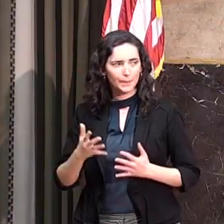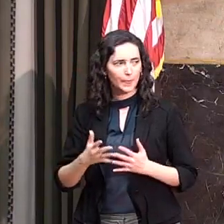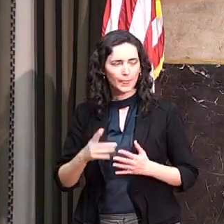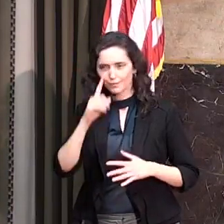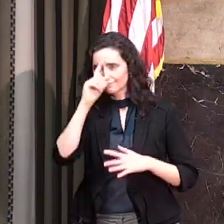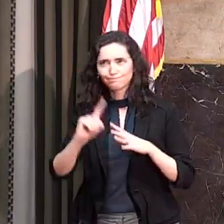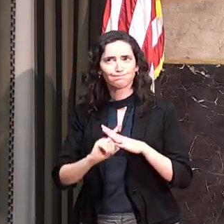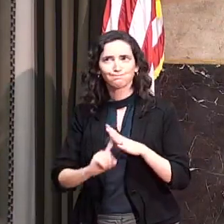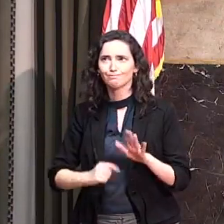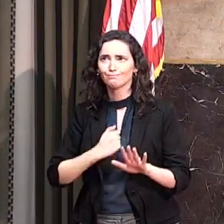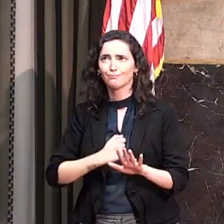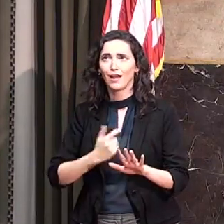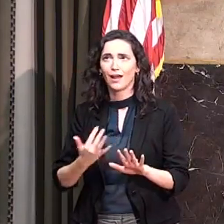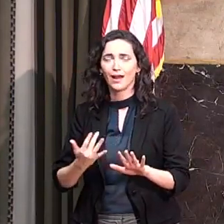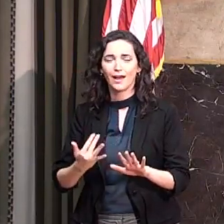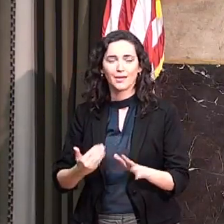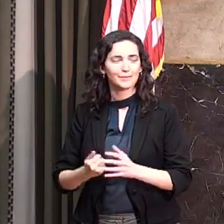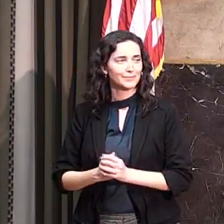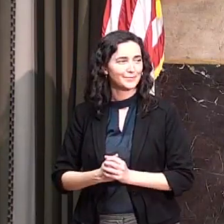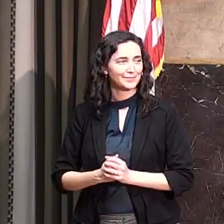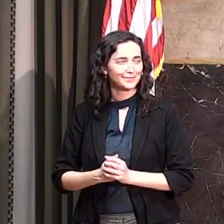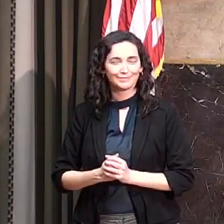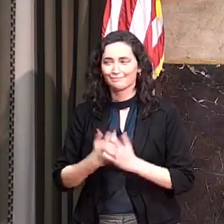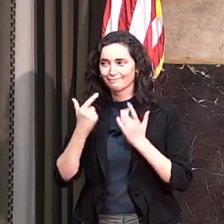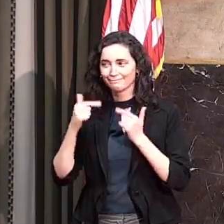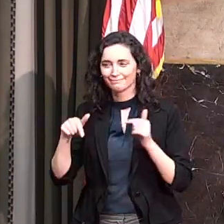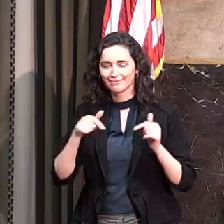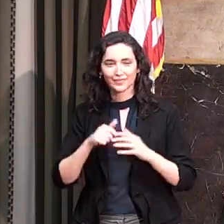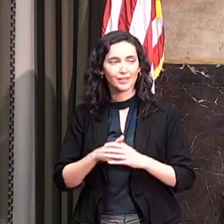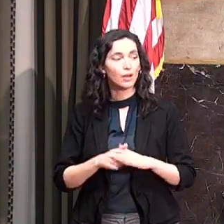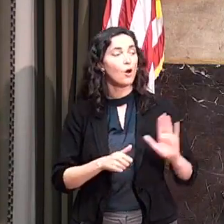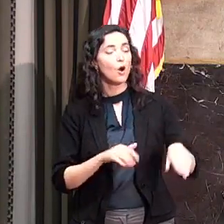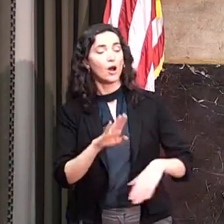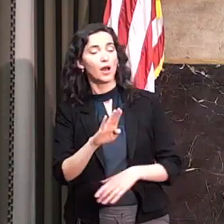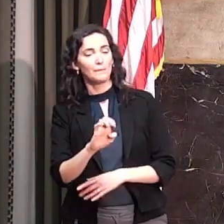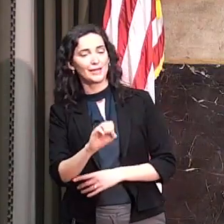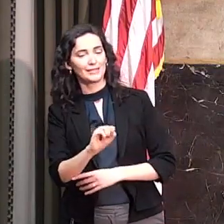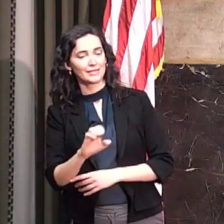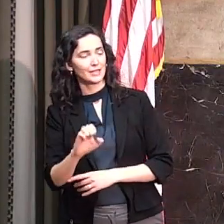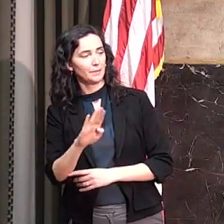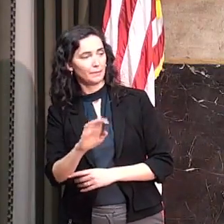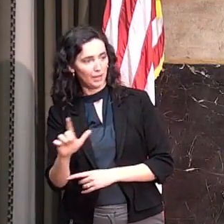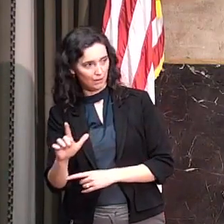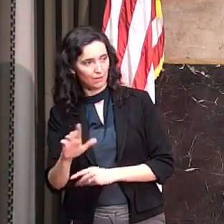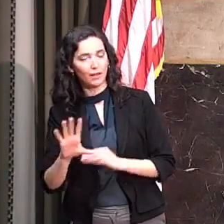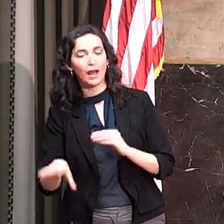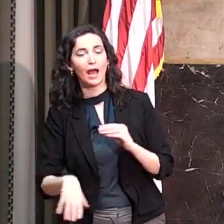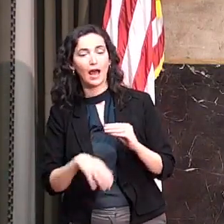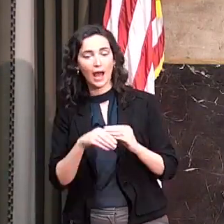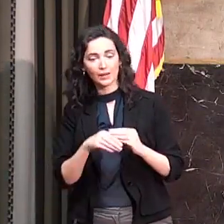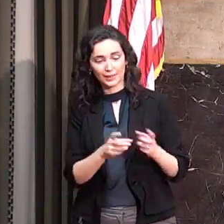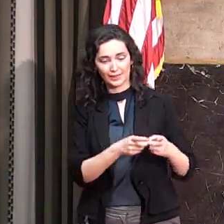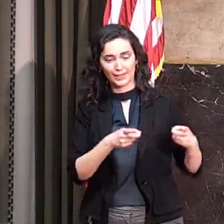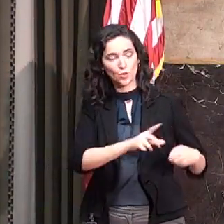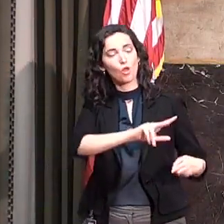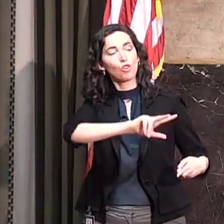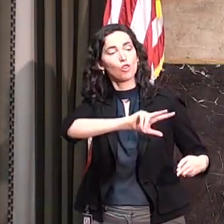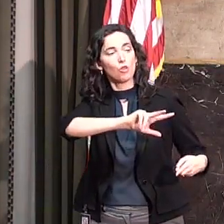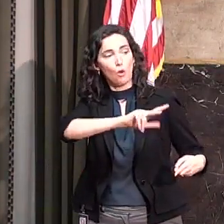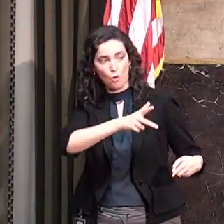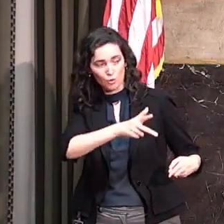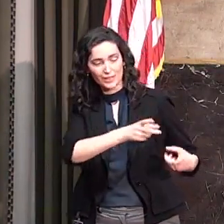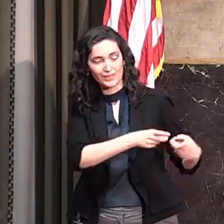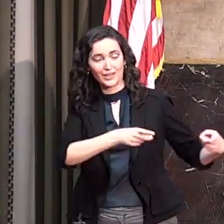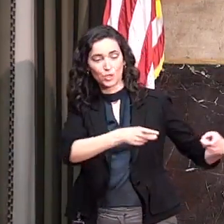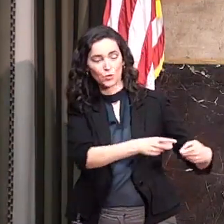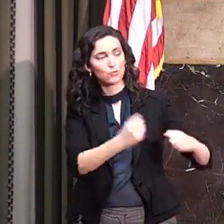just lost my train of thought. The Bessie bills, adding a 3rd majority black district there.